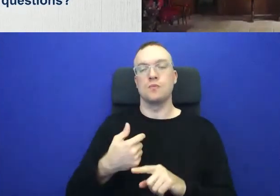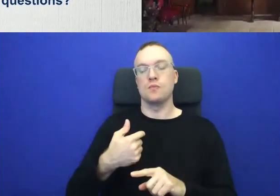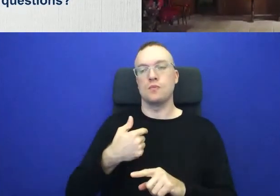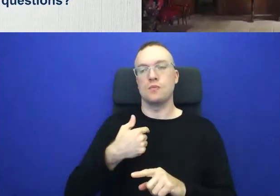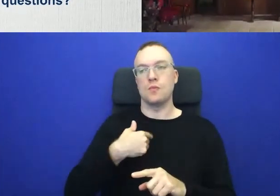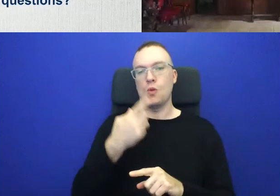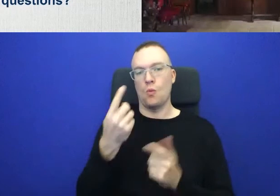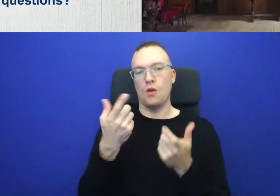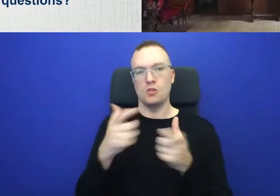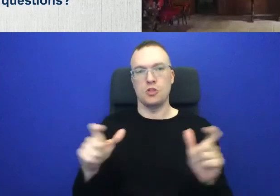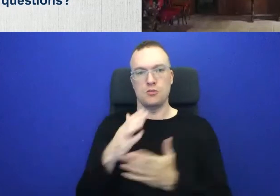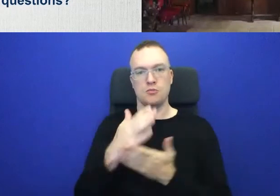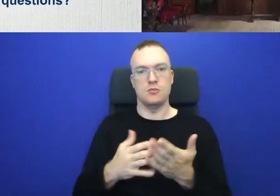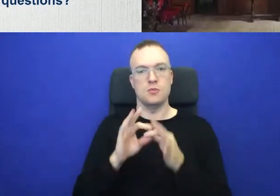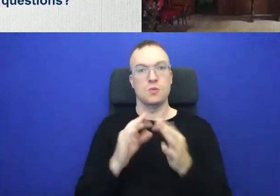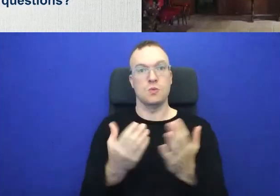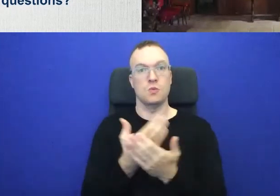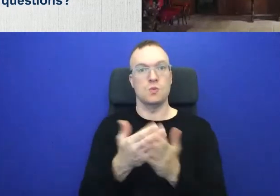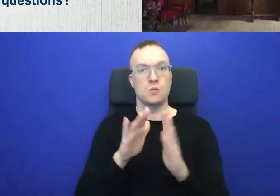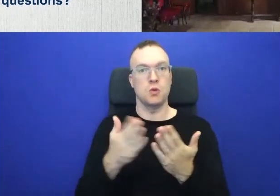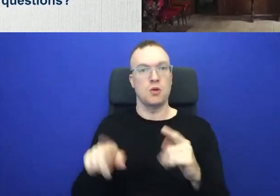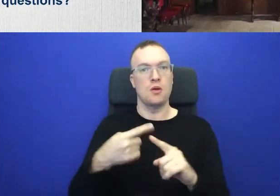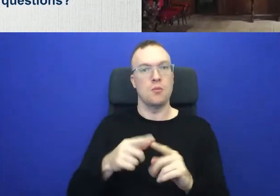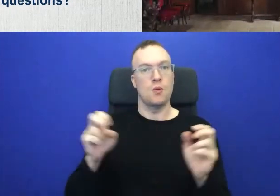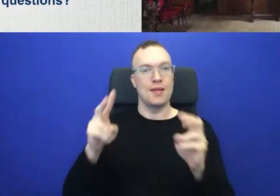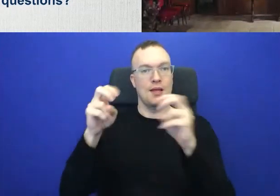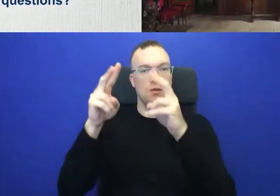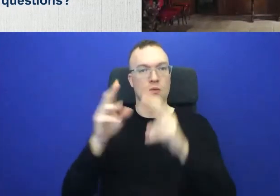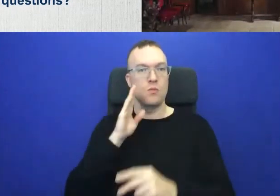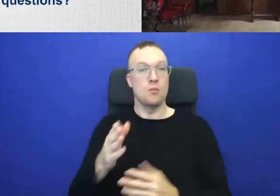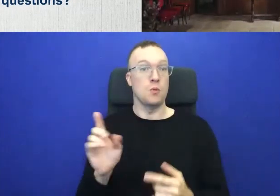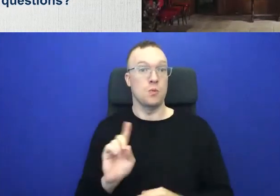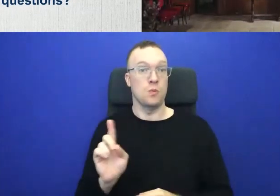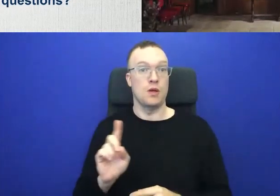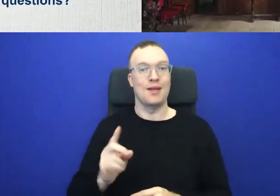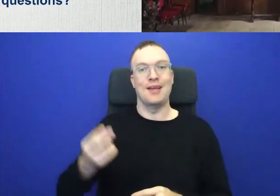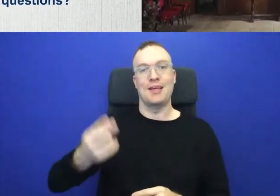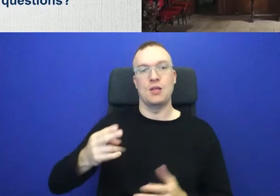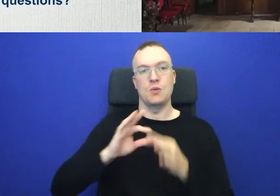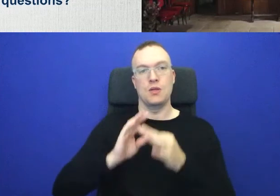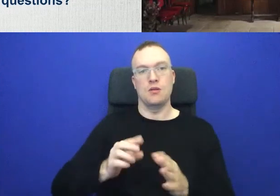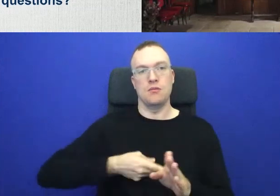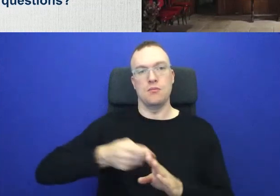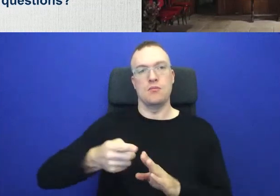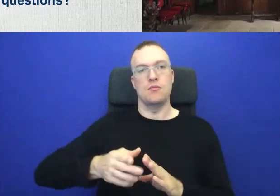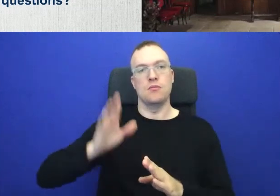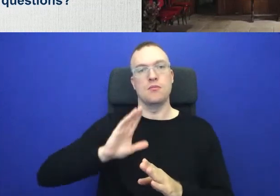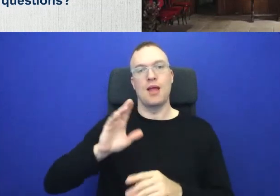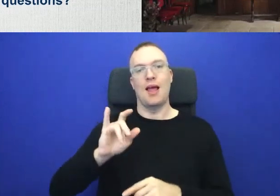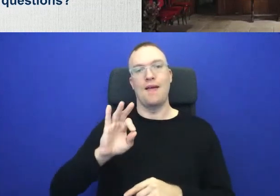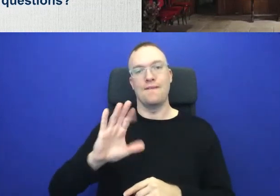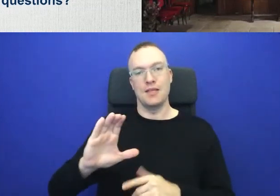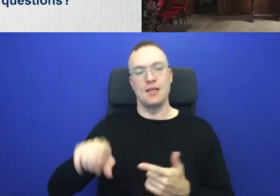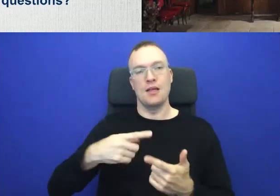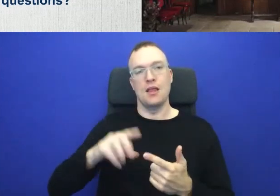one major section of the new book about the castle is going to be on the history of what was the ISC and then the